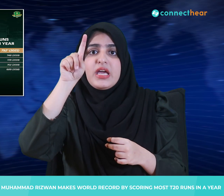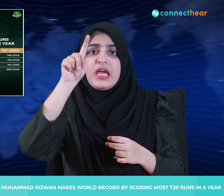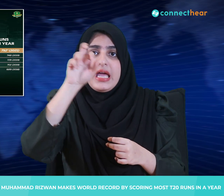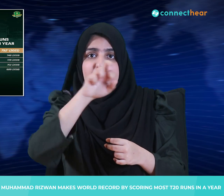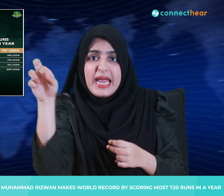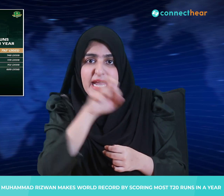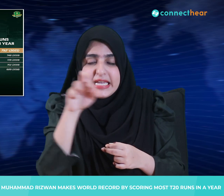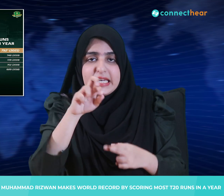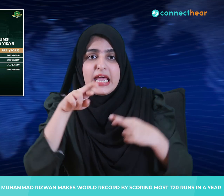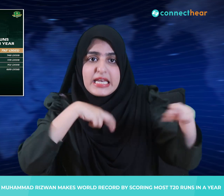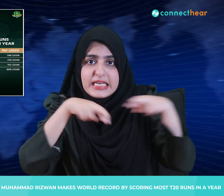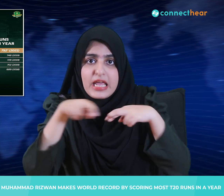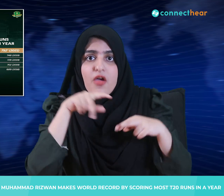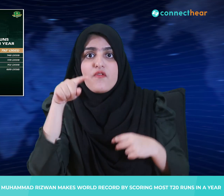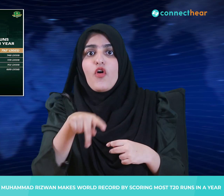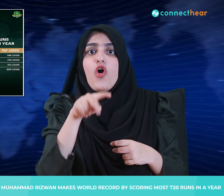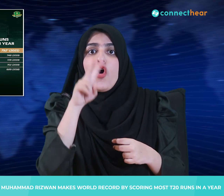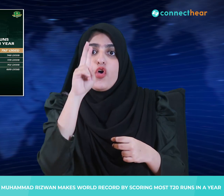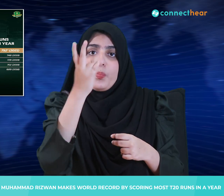1,788 test runs in 2006.